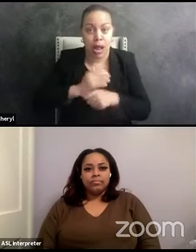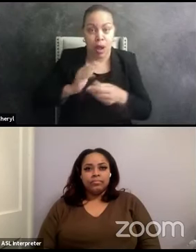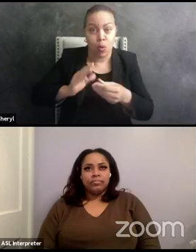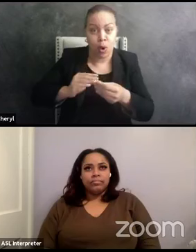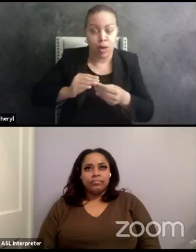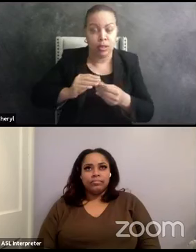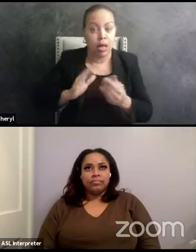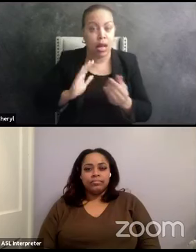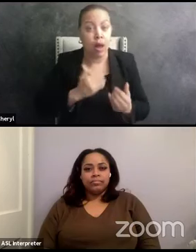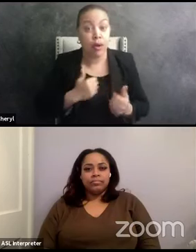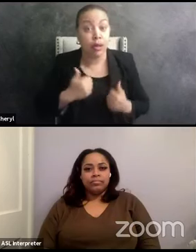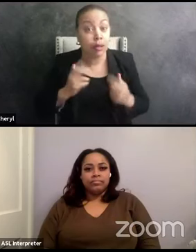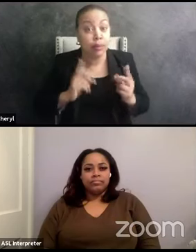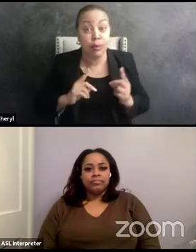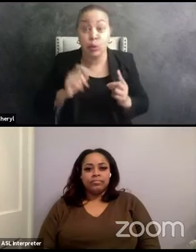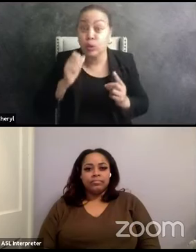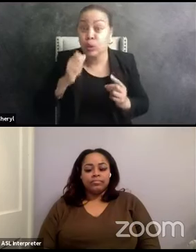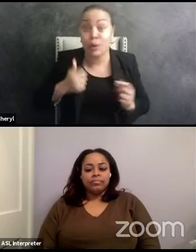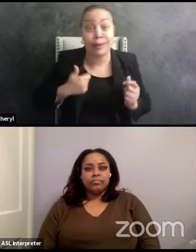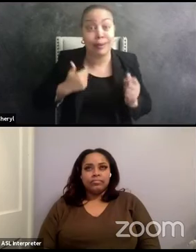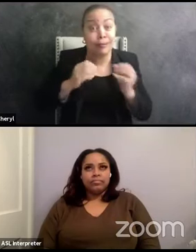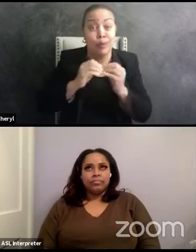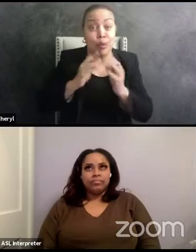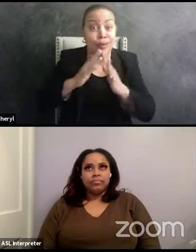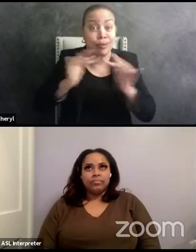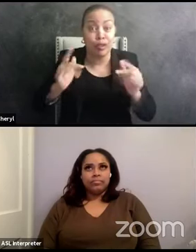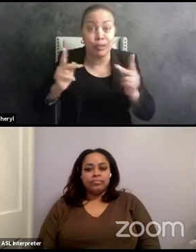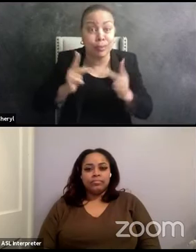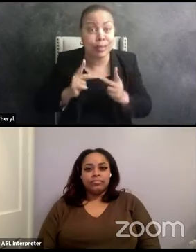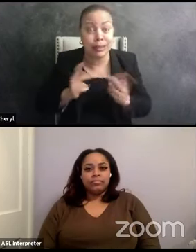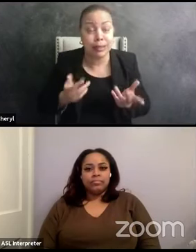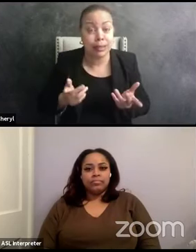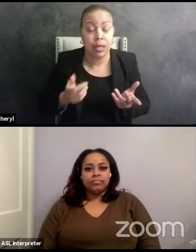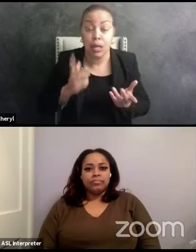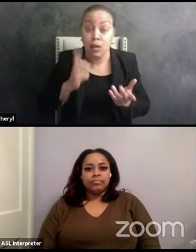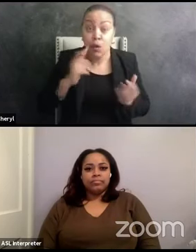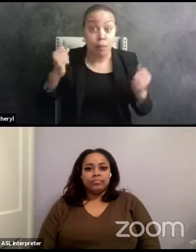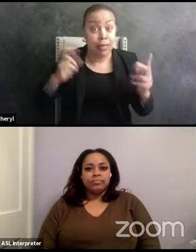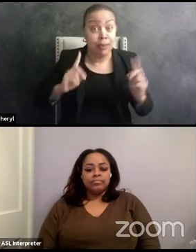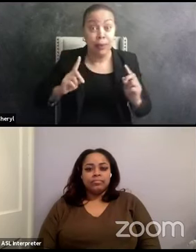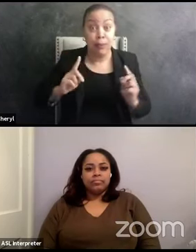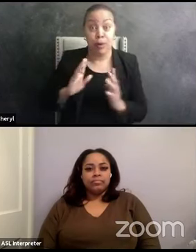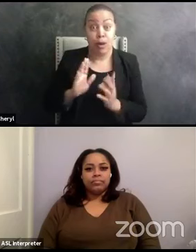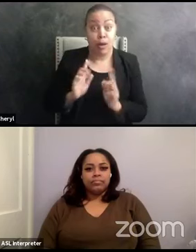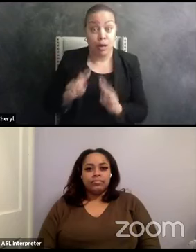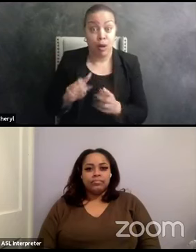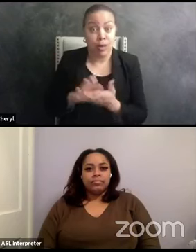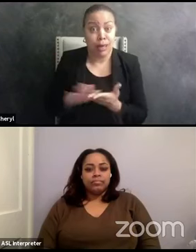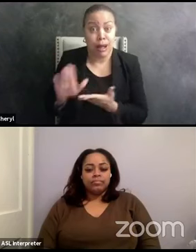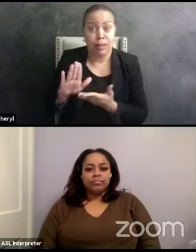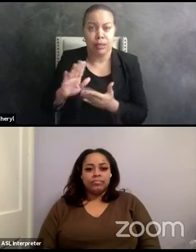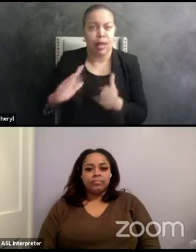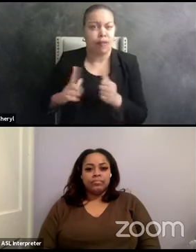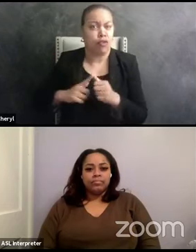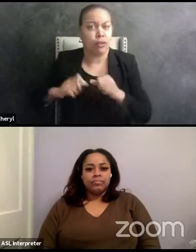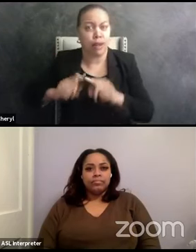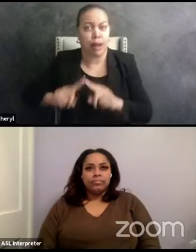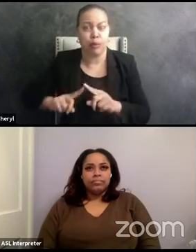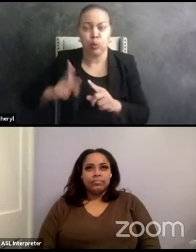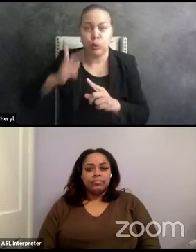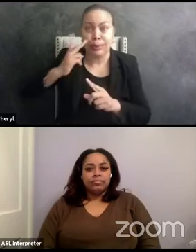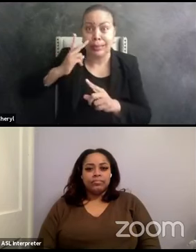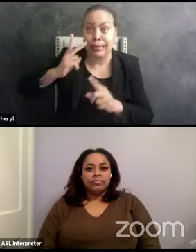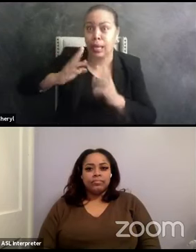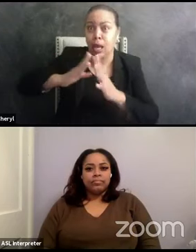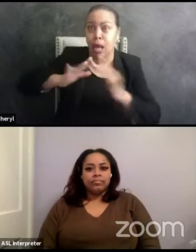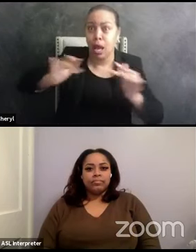don't get to live in more diverse spaces. Often for people, college is the first chance that young people get to live with people of different races, different